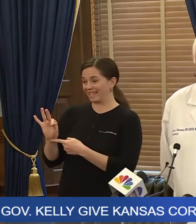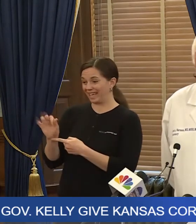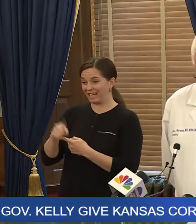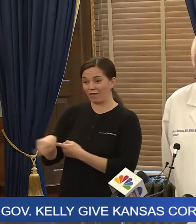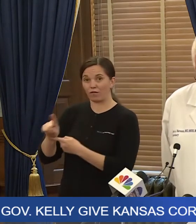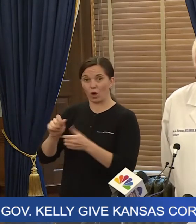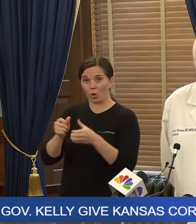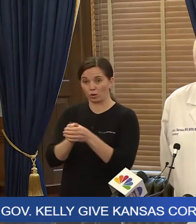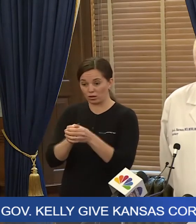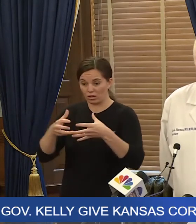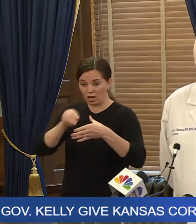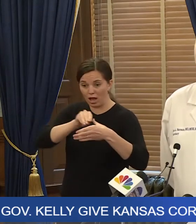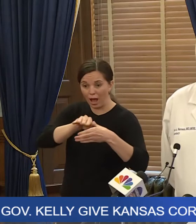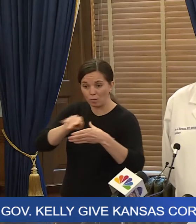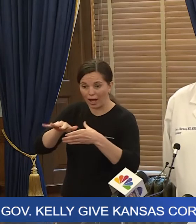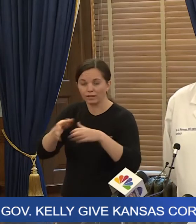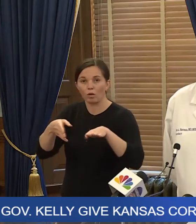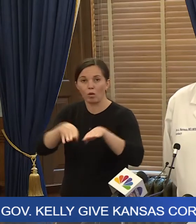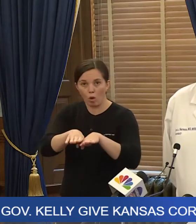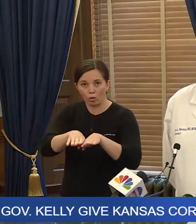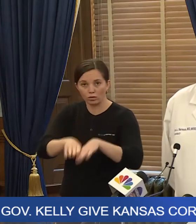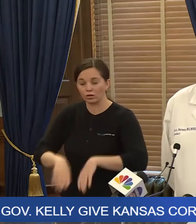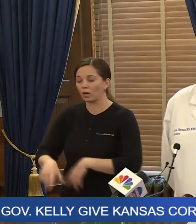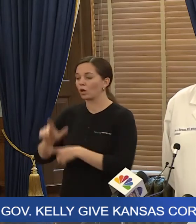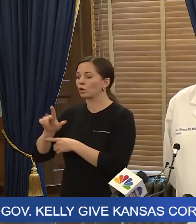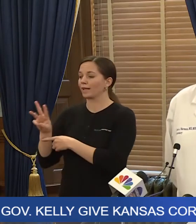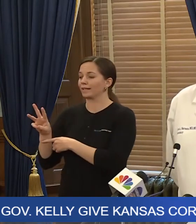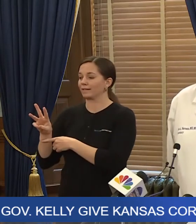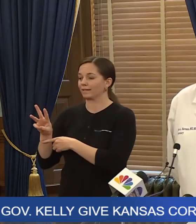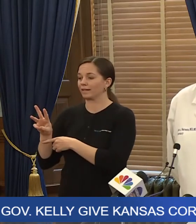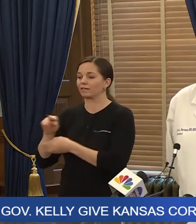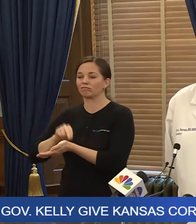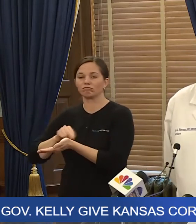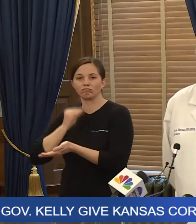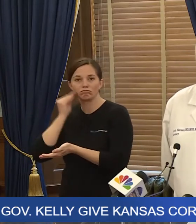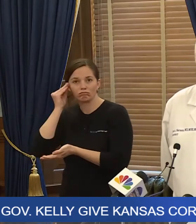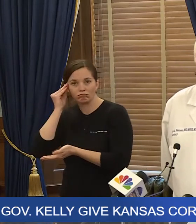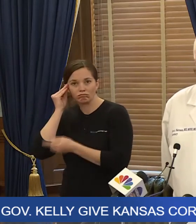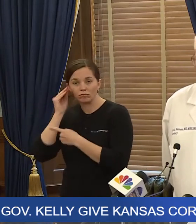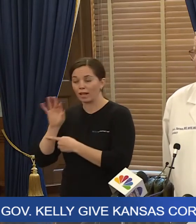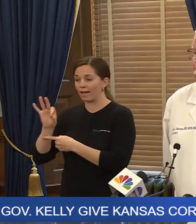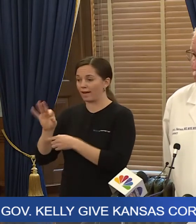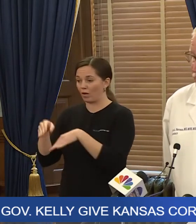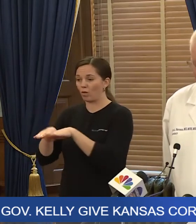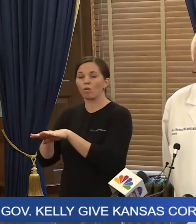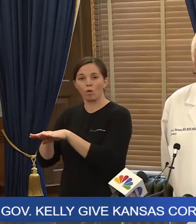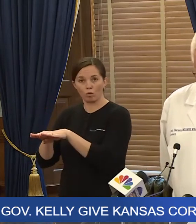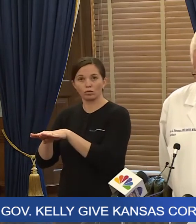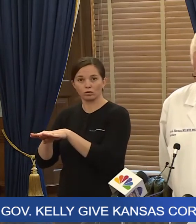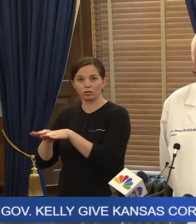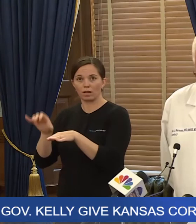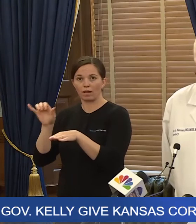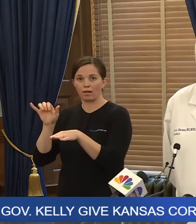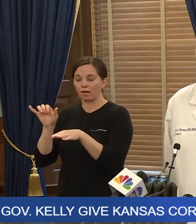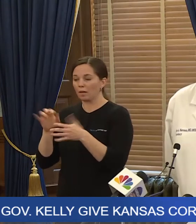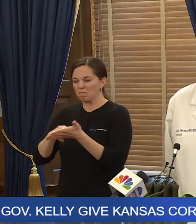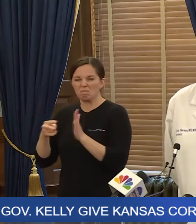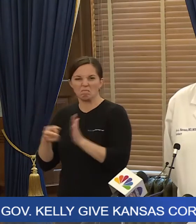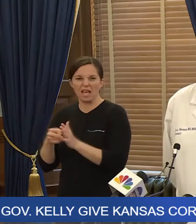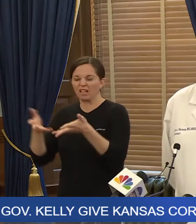closed. 26 long-term care facilities, 9 of which are closed. That is, the outbreaks are